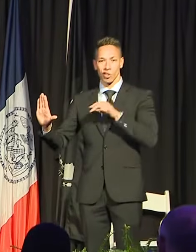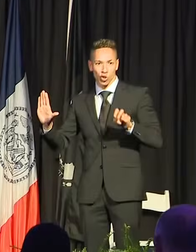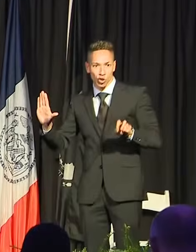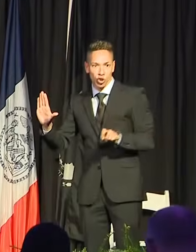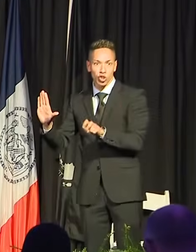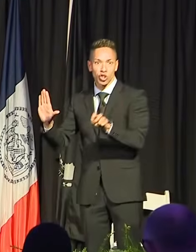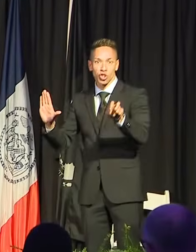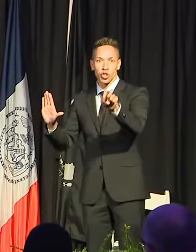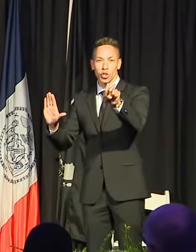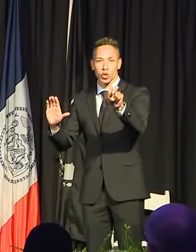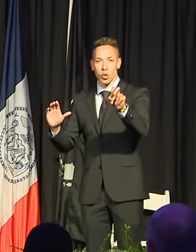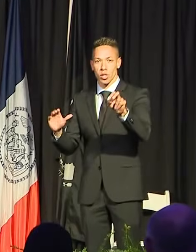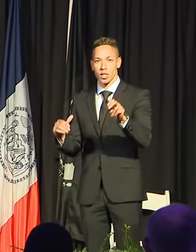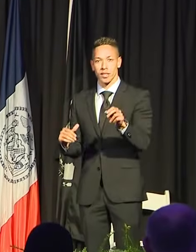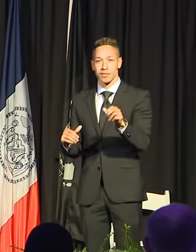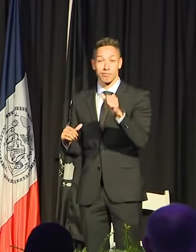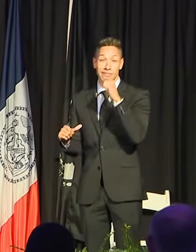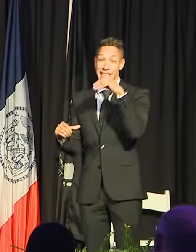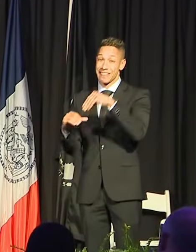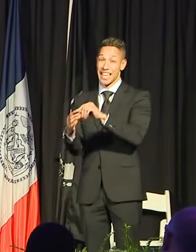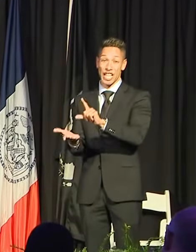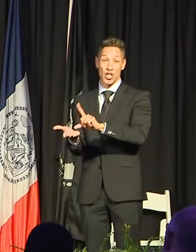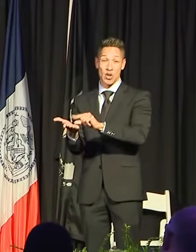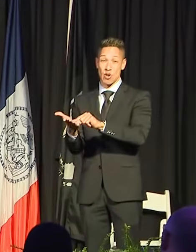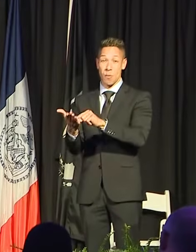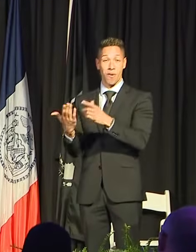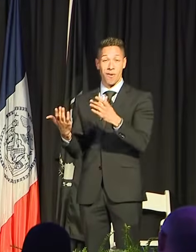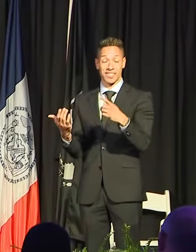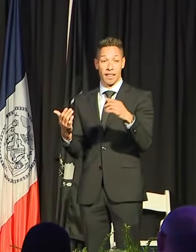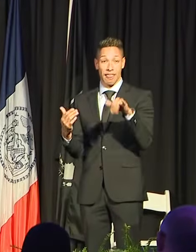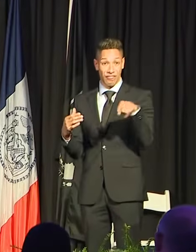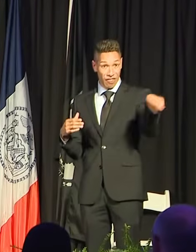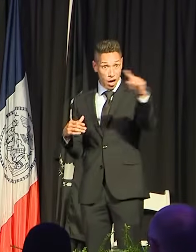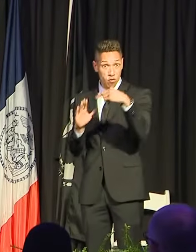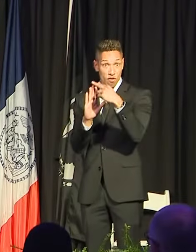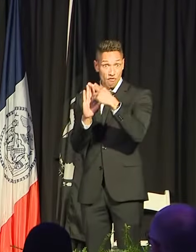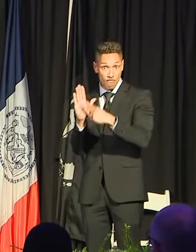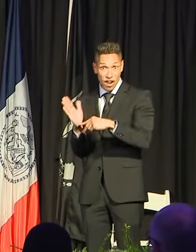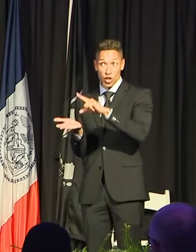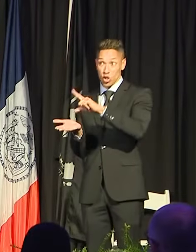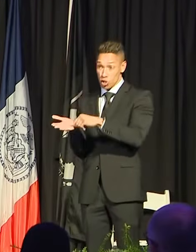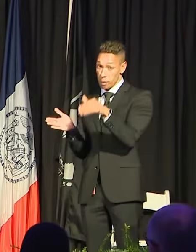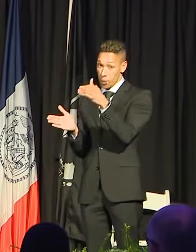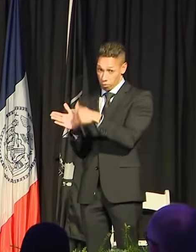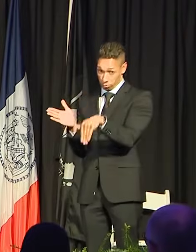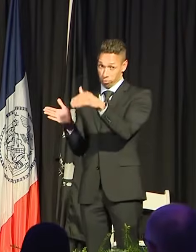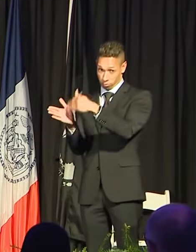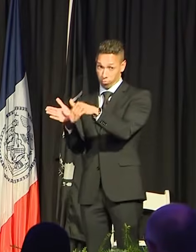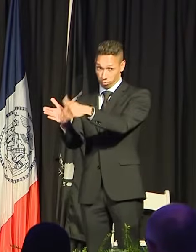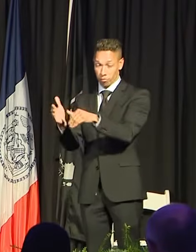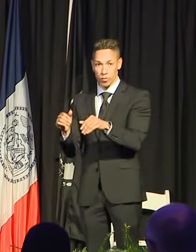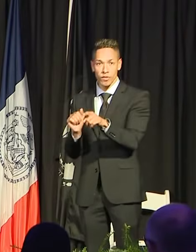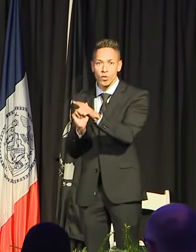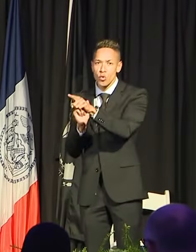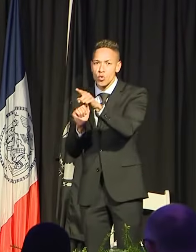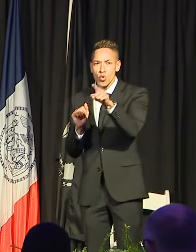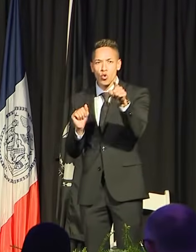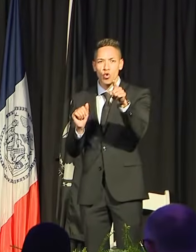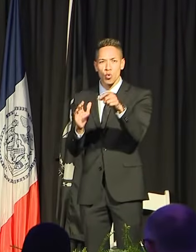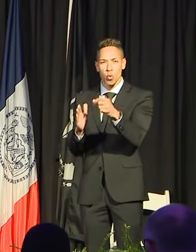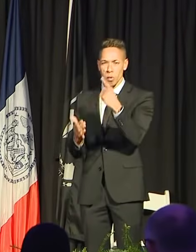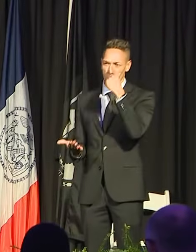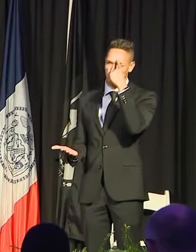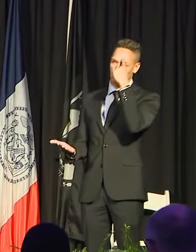is far outside the headlines, the noise that all of you have read from time to time. You have an